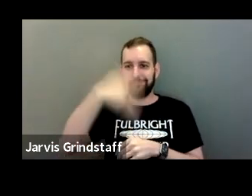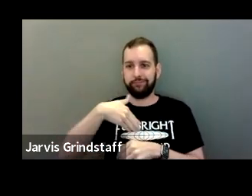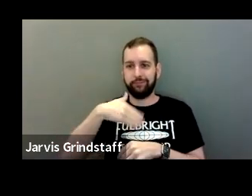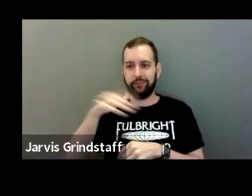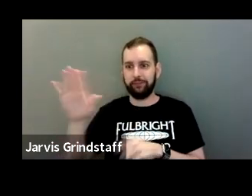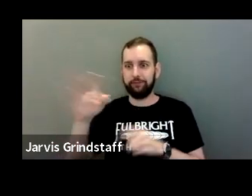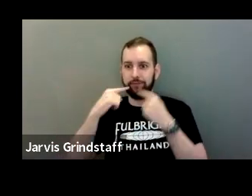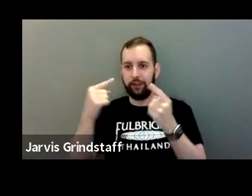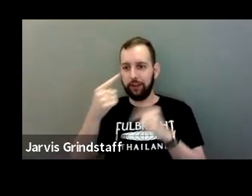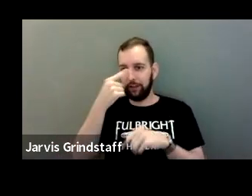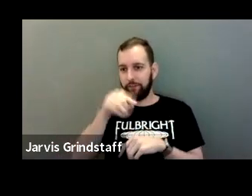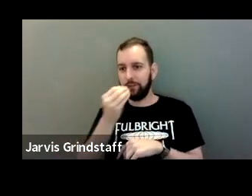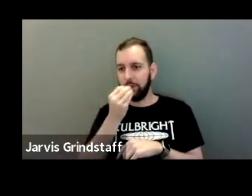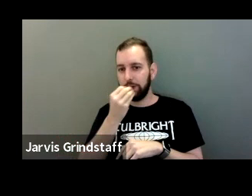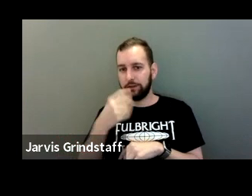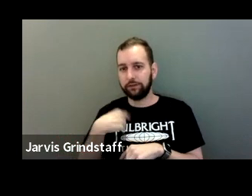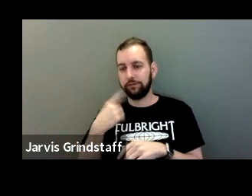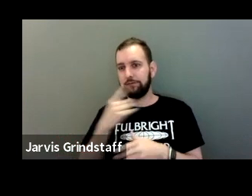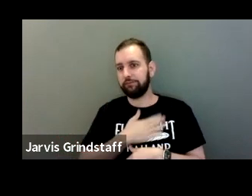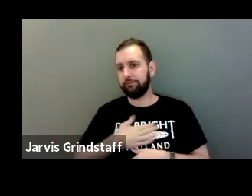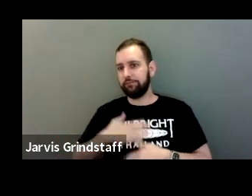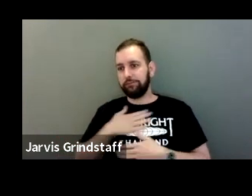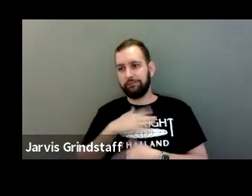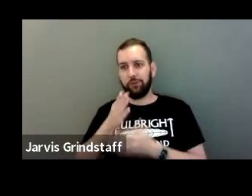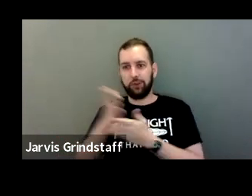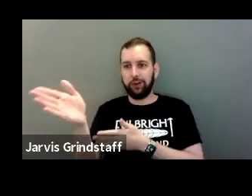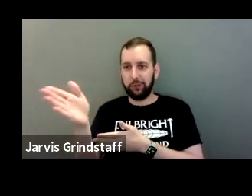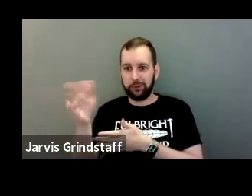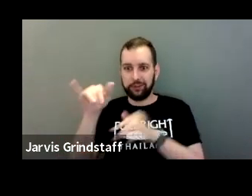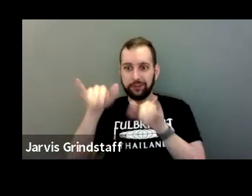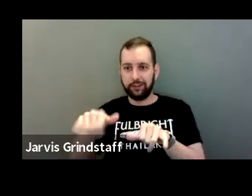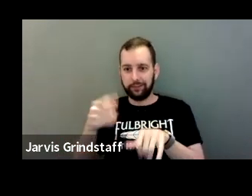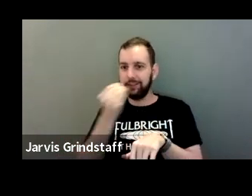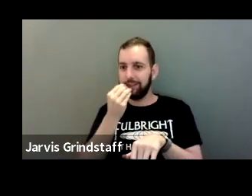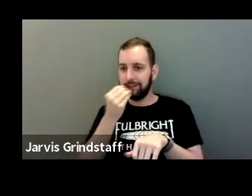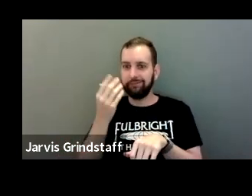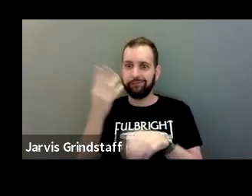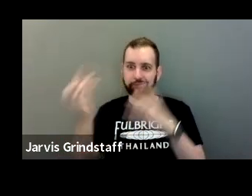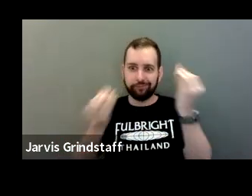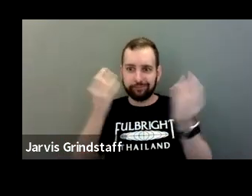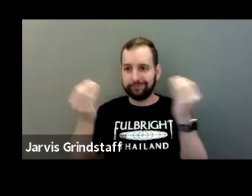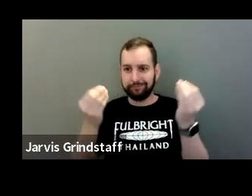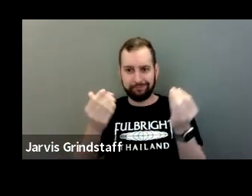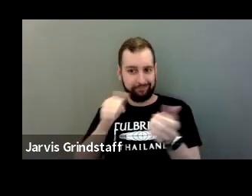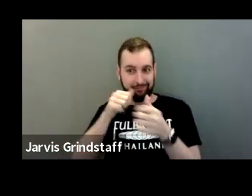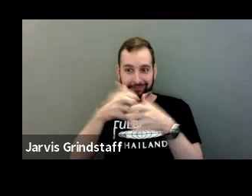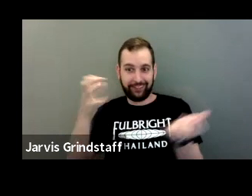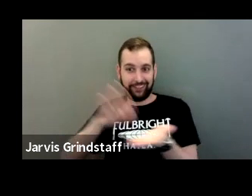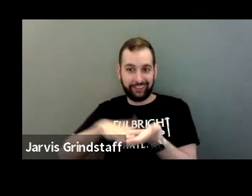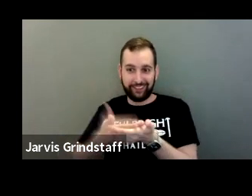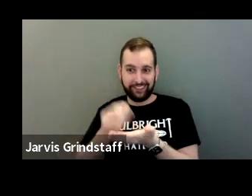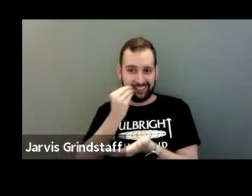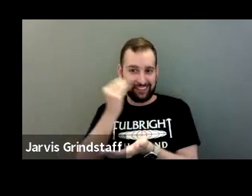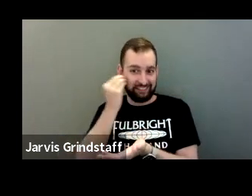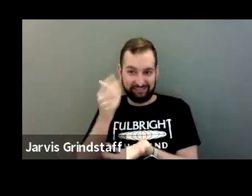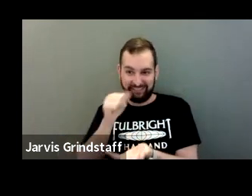Now, it's impossible to not be present to the delicious, amazing food